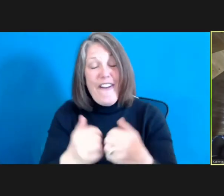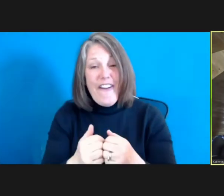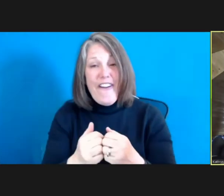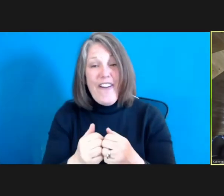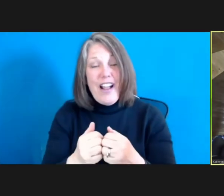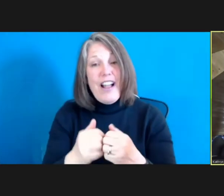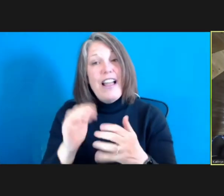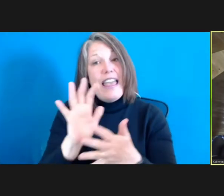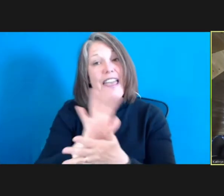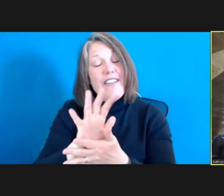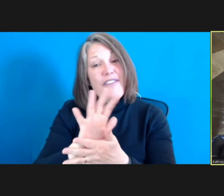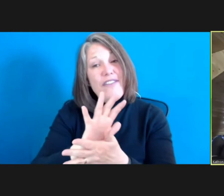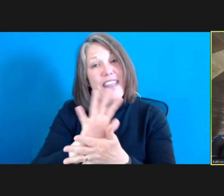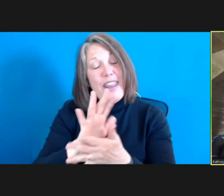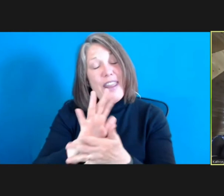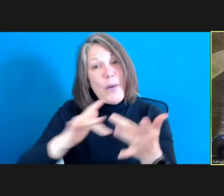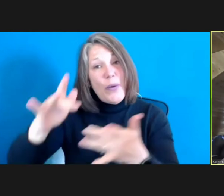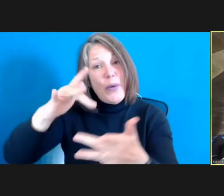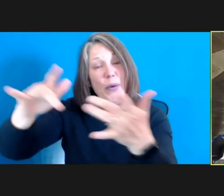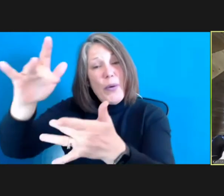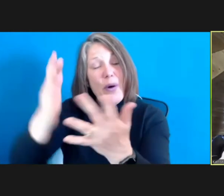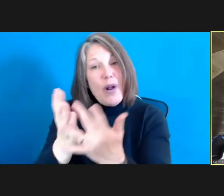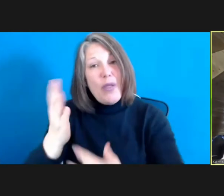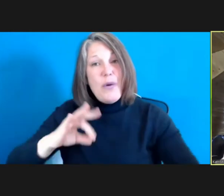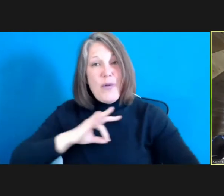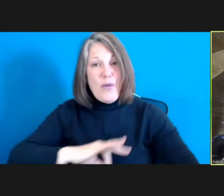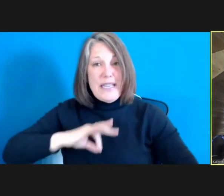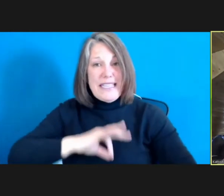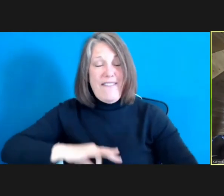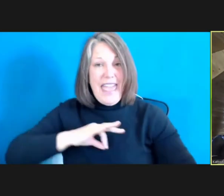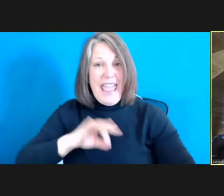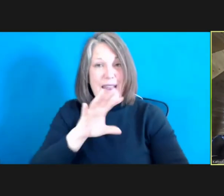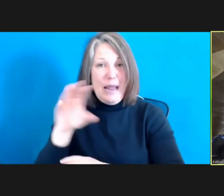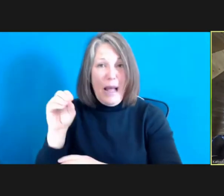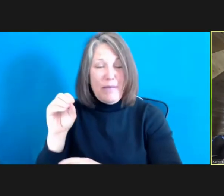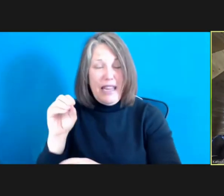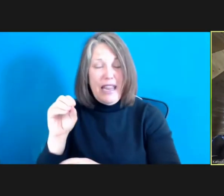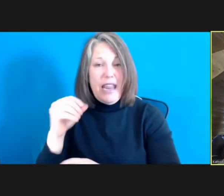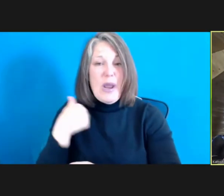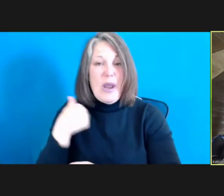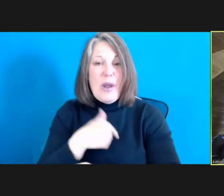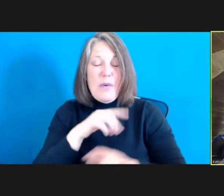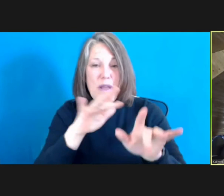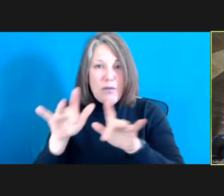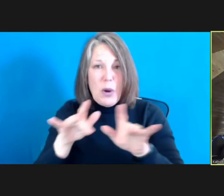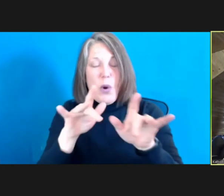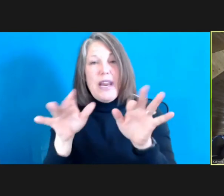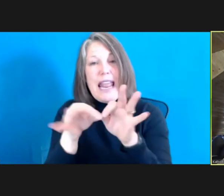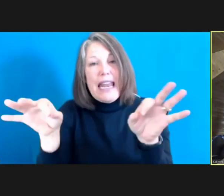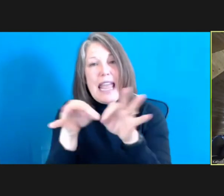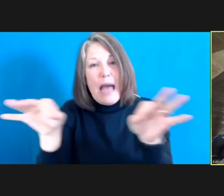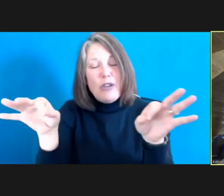video tour that we have through Voice of Hand. We have it recorded and closed captioned.